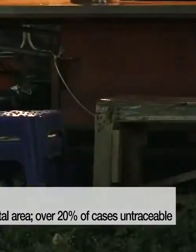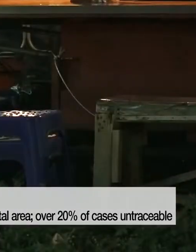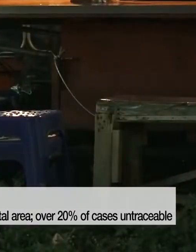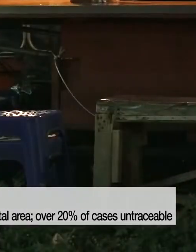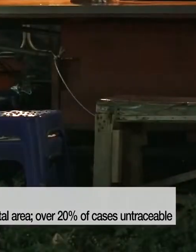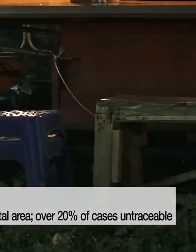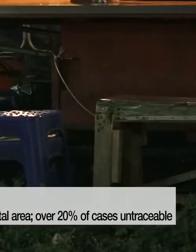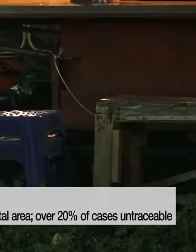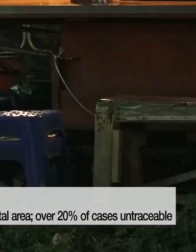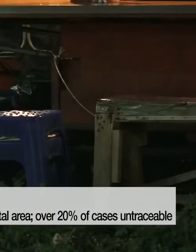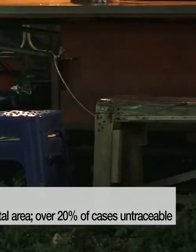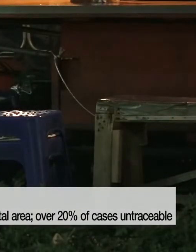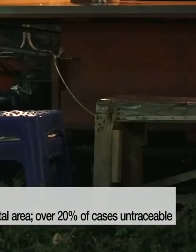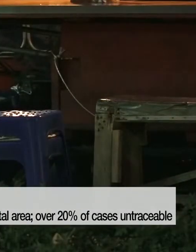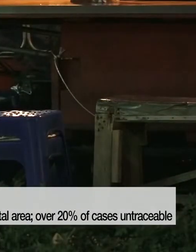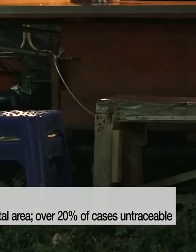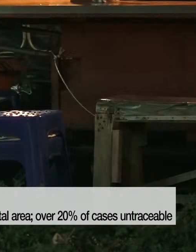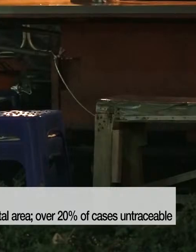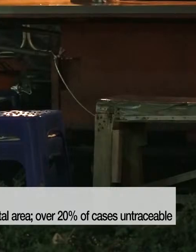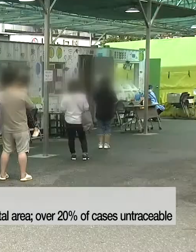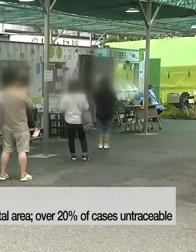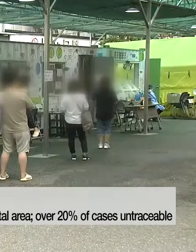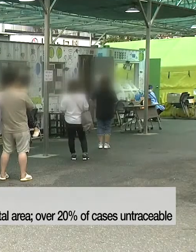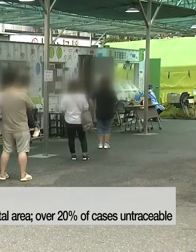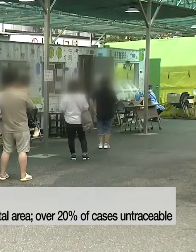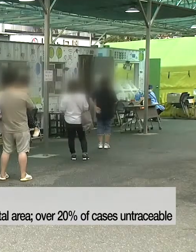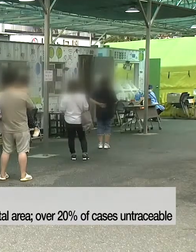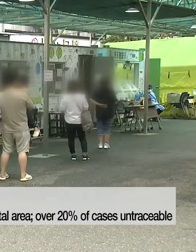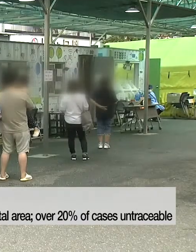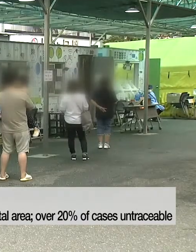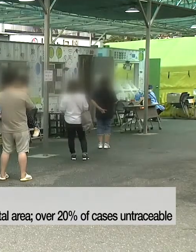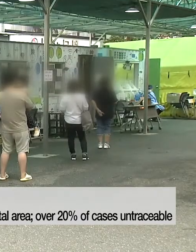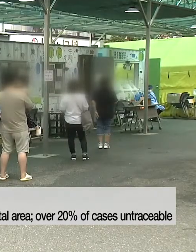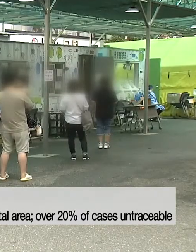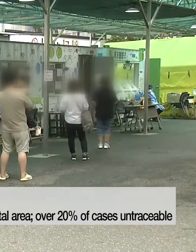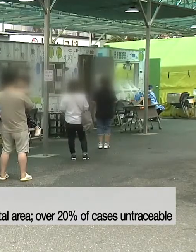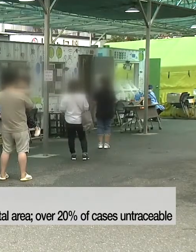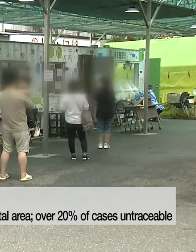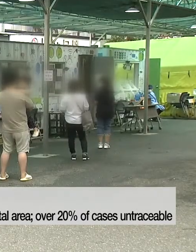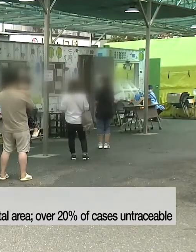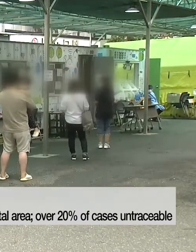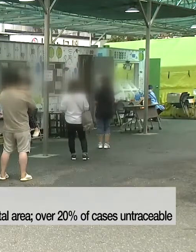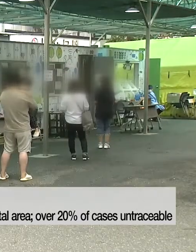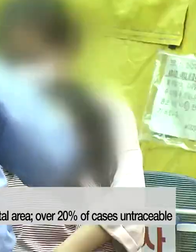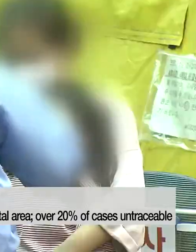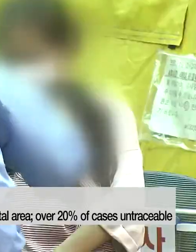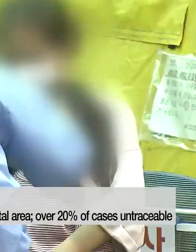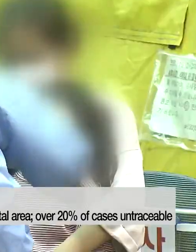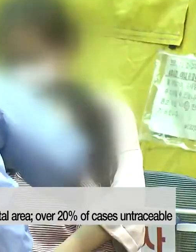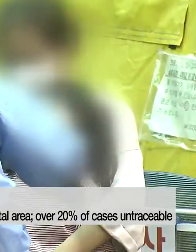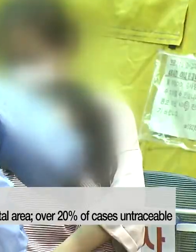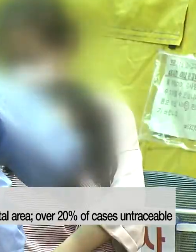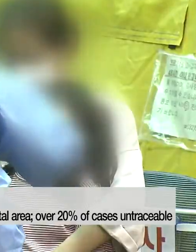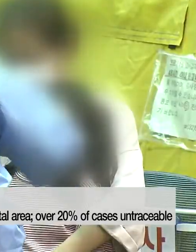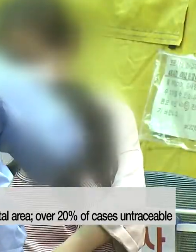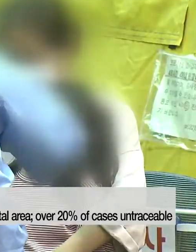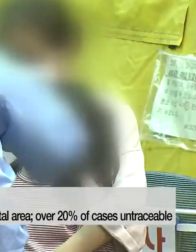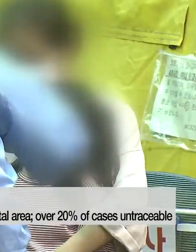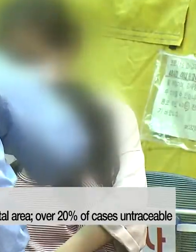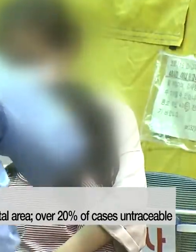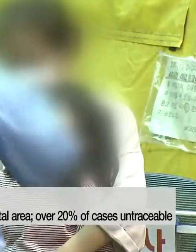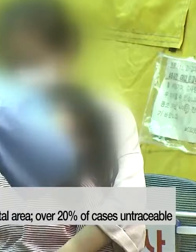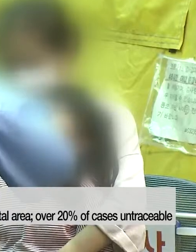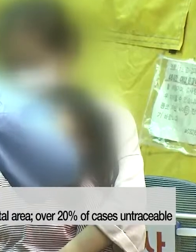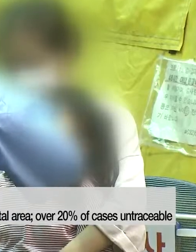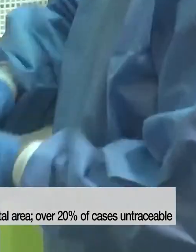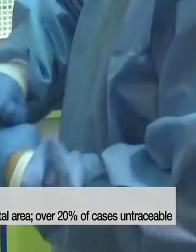their daily lives. Health authorities, however, are still on high alert because cluster infections are still being reported in the capital, Seoul,